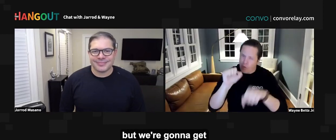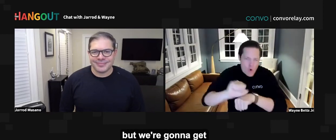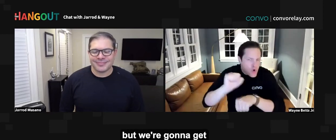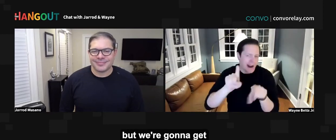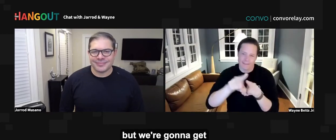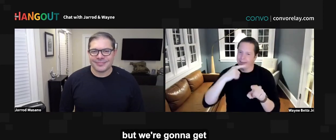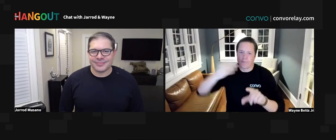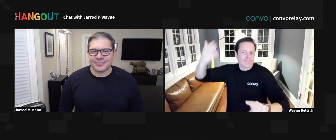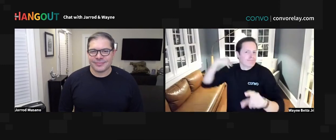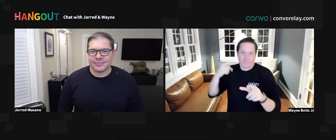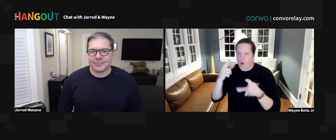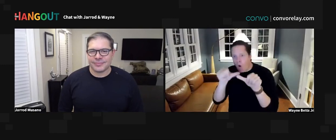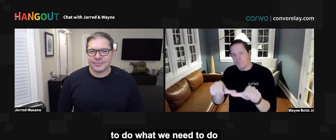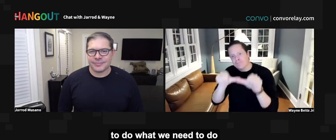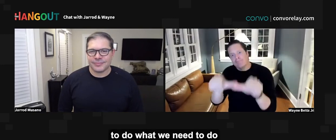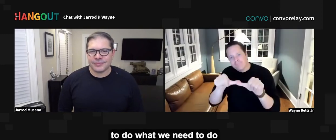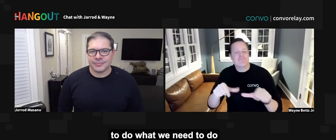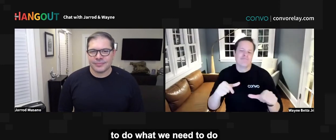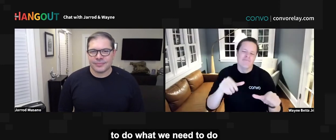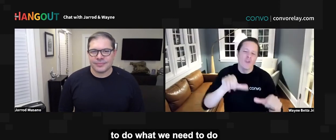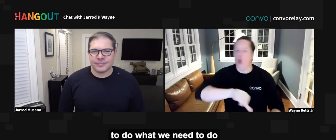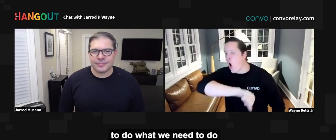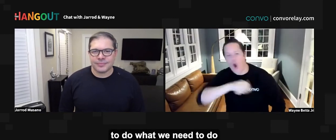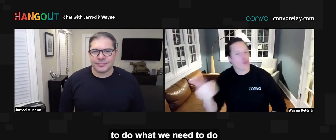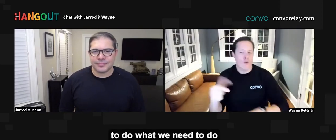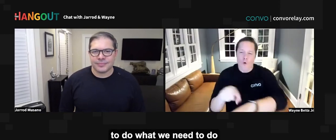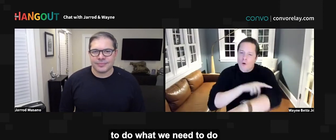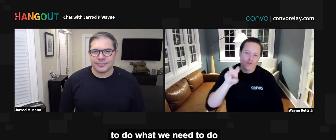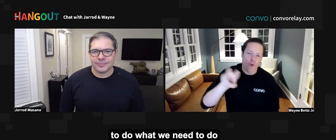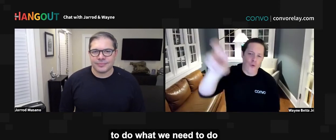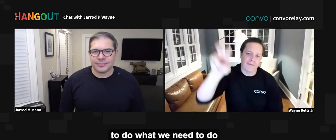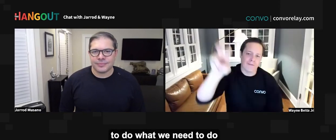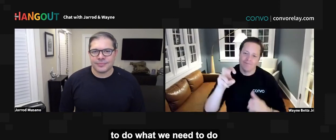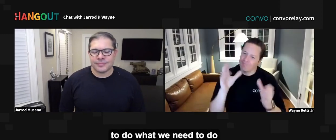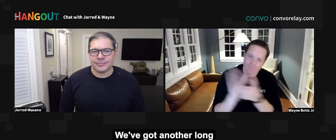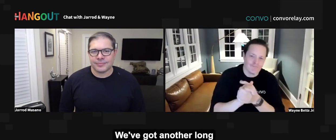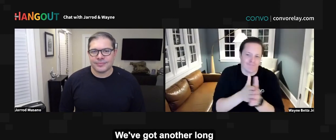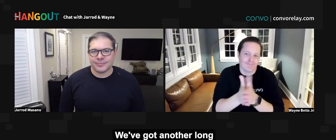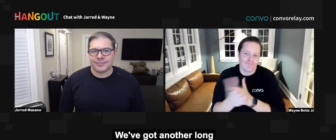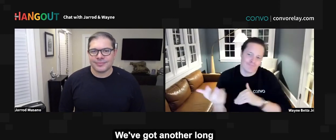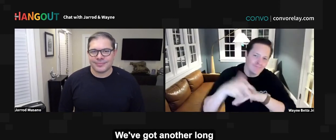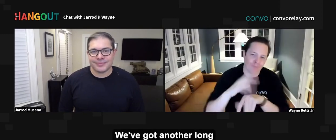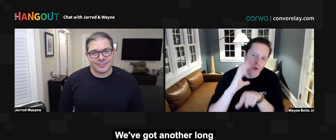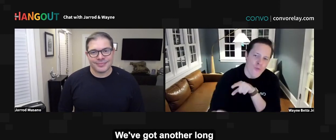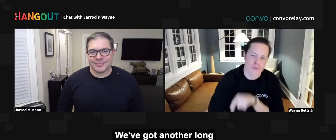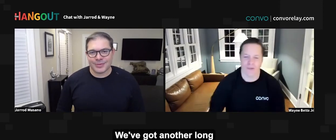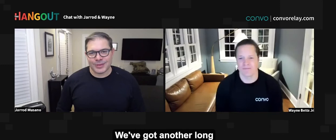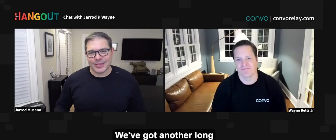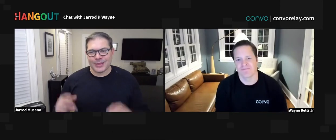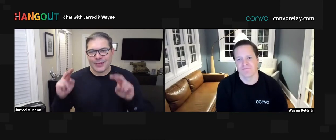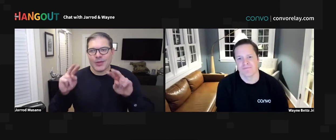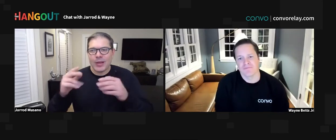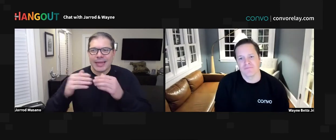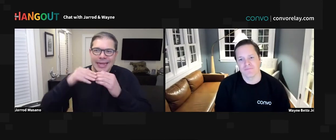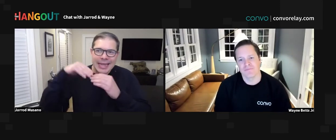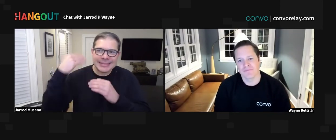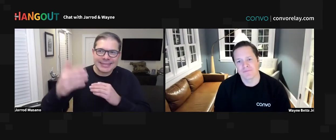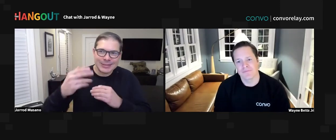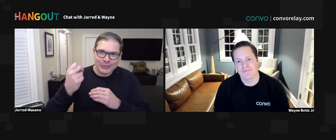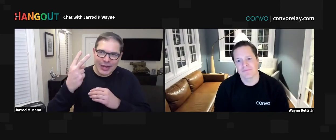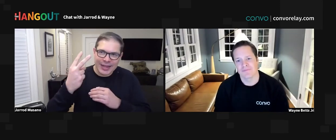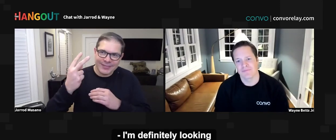we're going to get up in the morning. We're going to continue to do what we need to do and be consistent, right? We've got another long journey ahead of us. I'm ready to